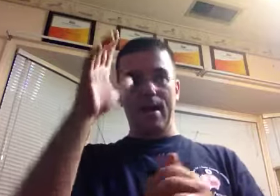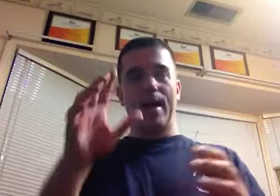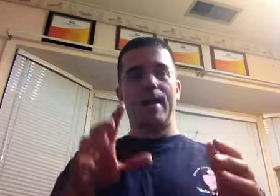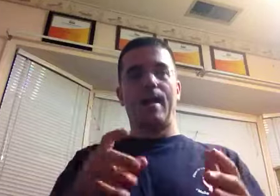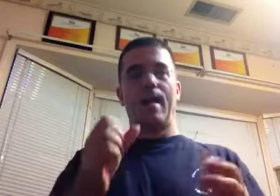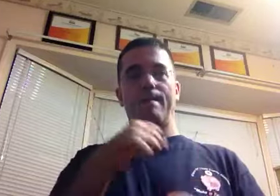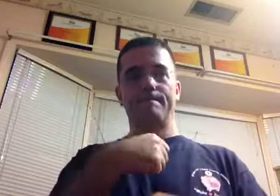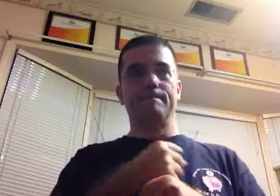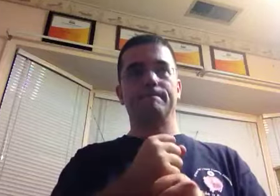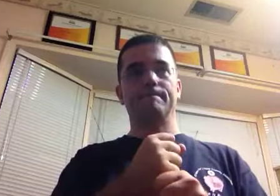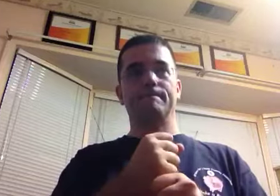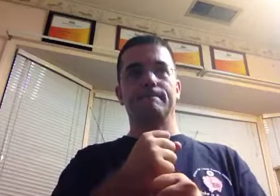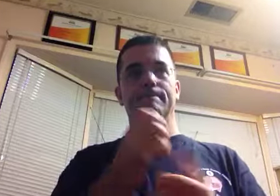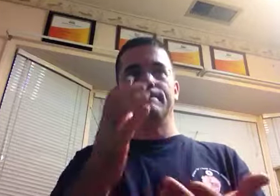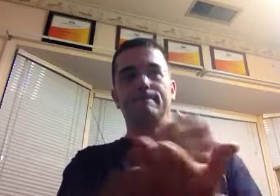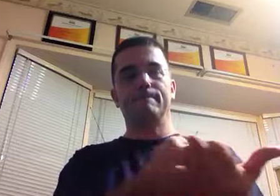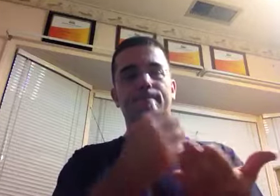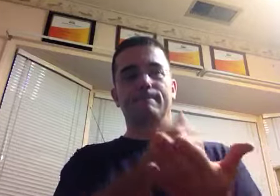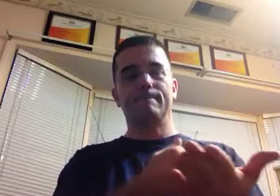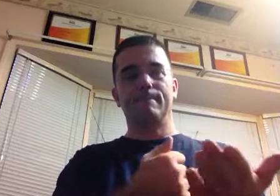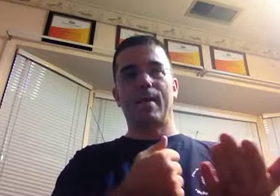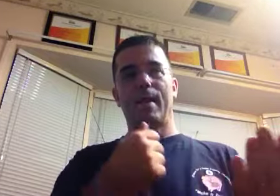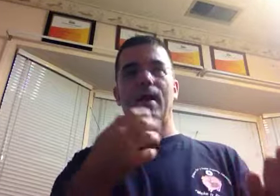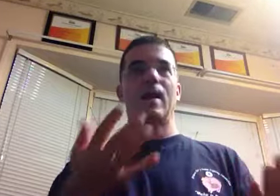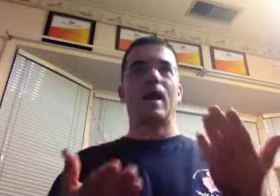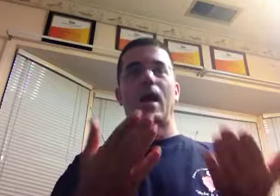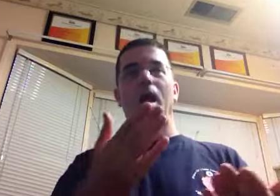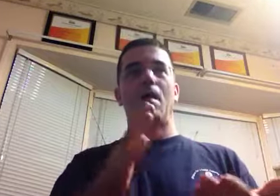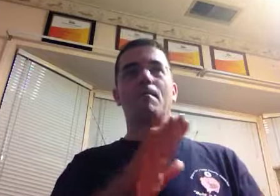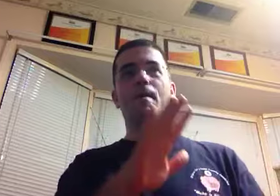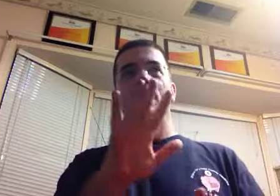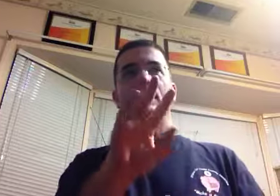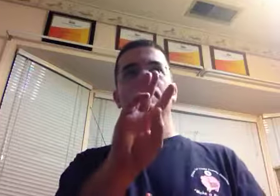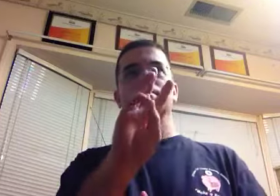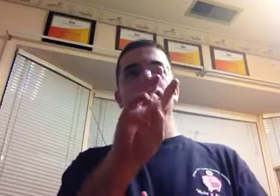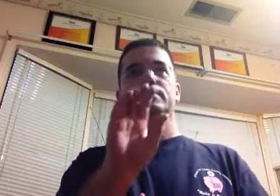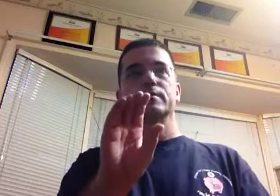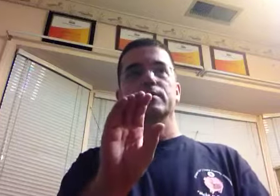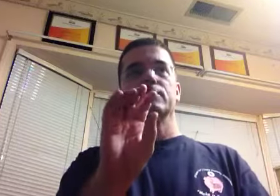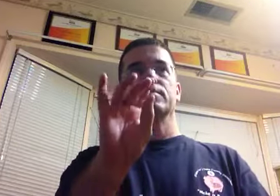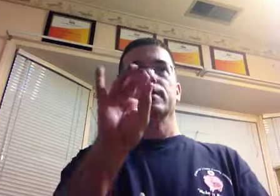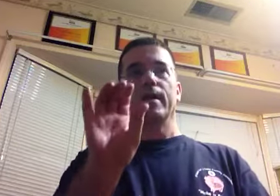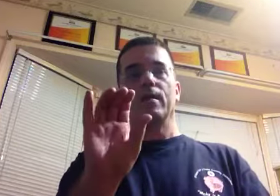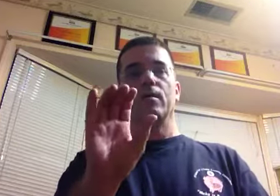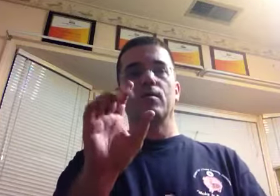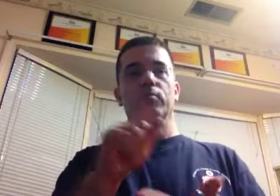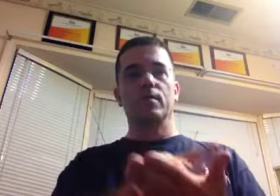or take, I guess, because the hours are all different, but anywhere from 600 to 800 a week.